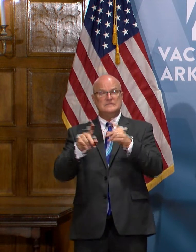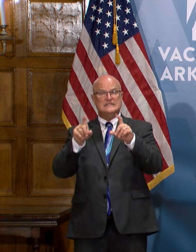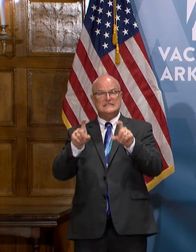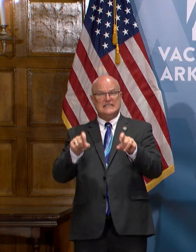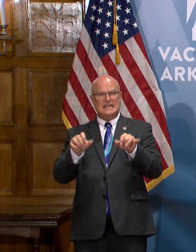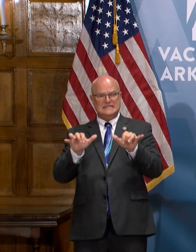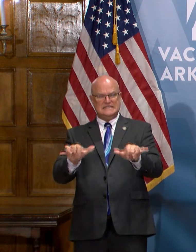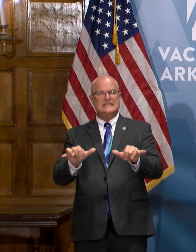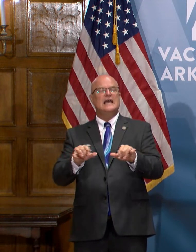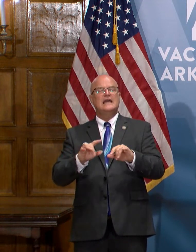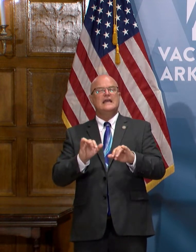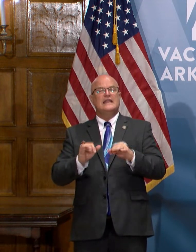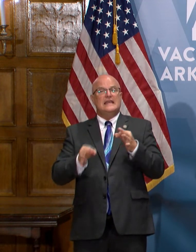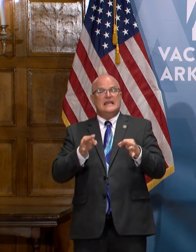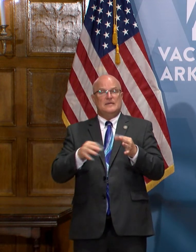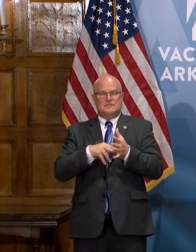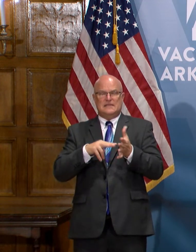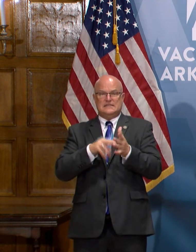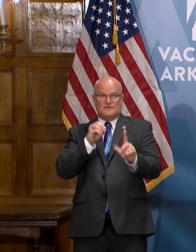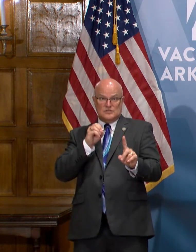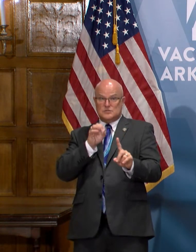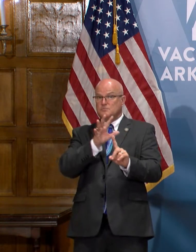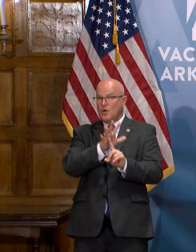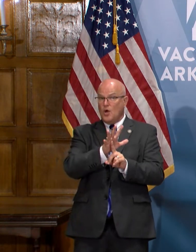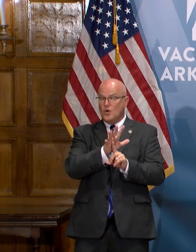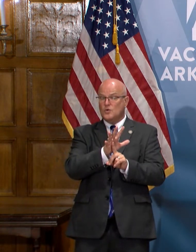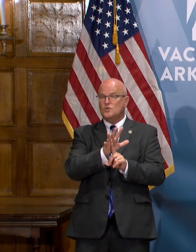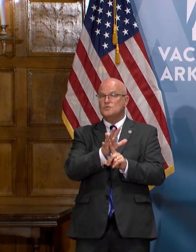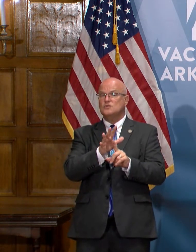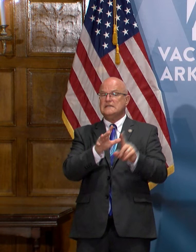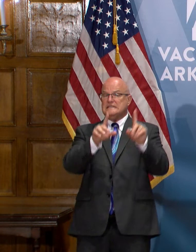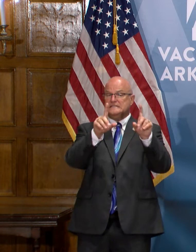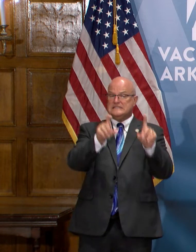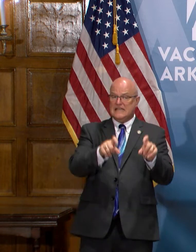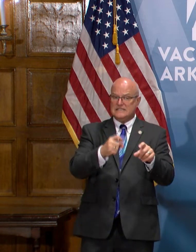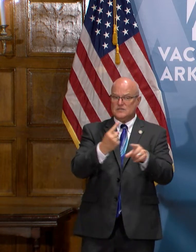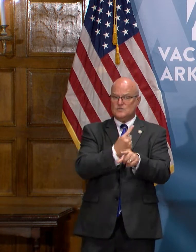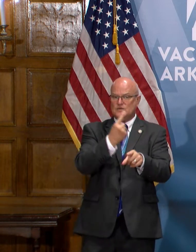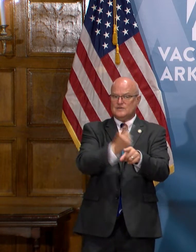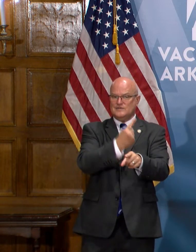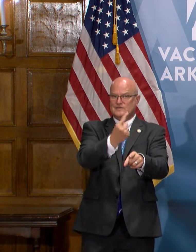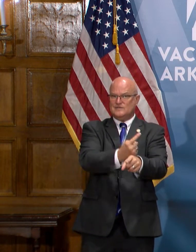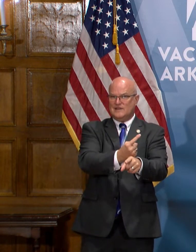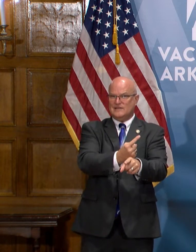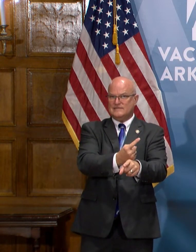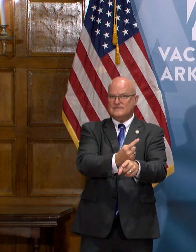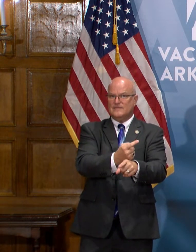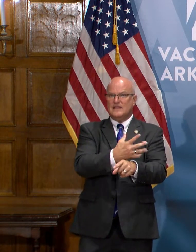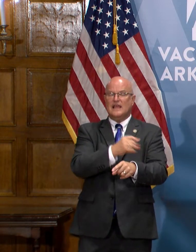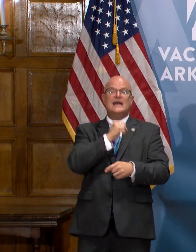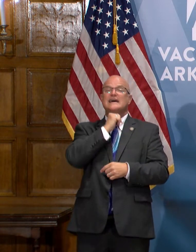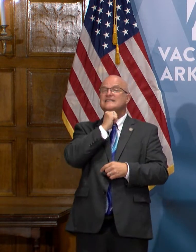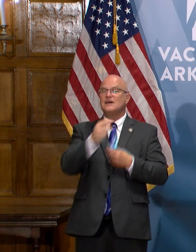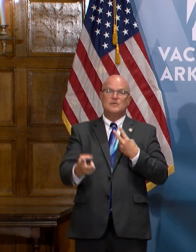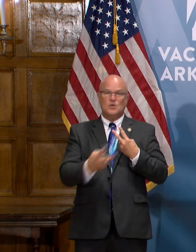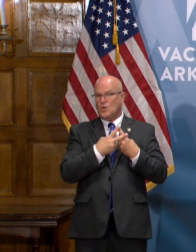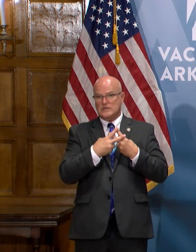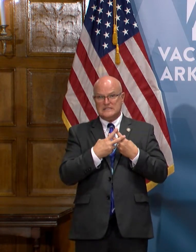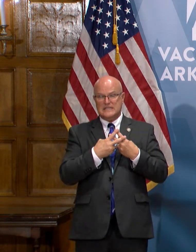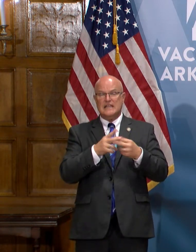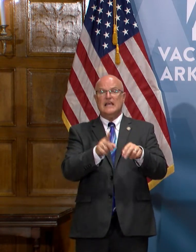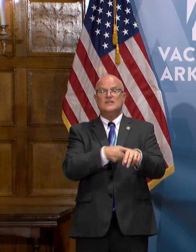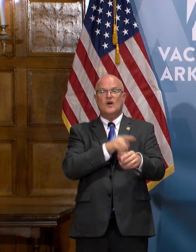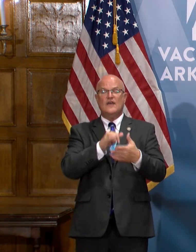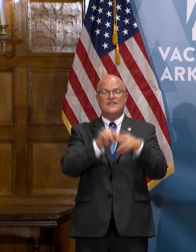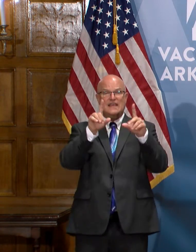which means that if you're exposed, you can be tested on a regular basis and not be quarantined as long